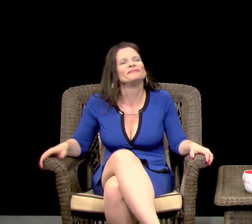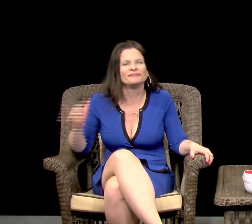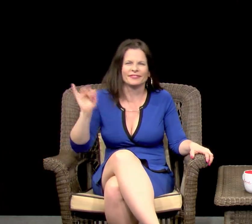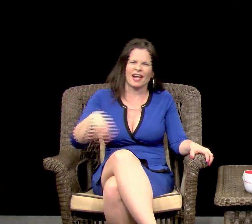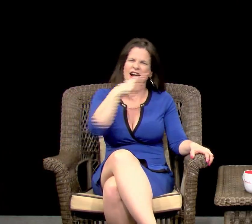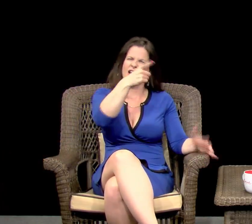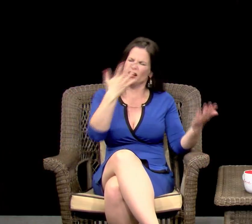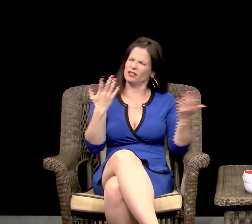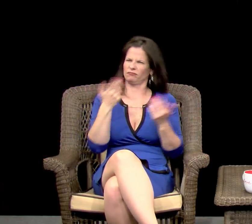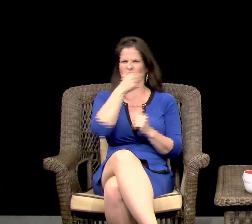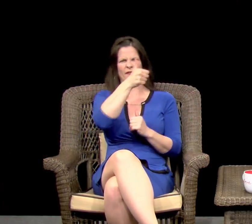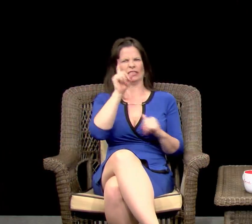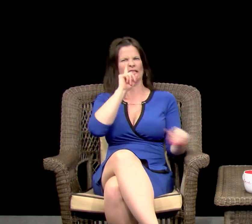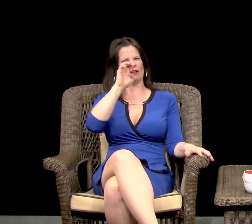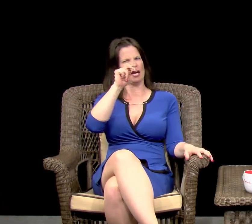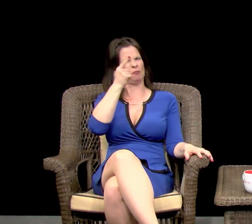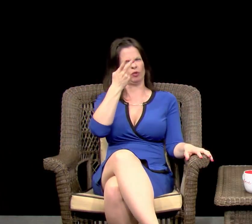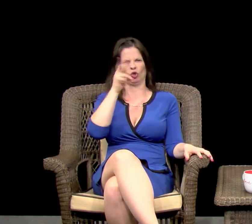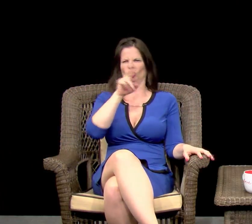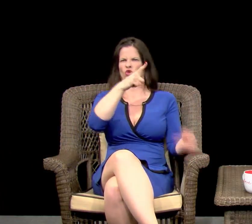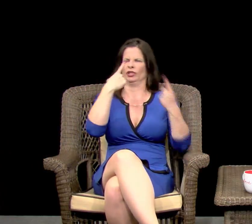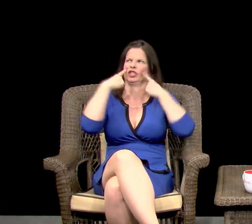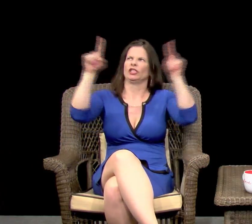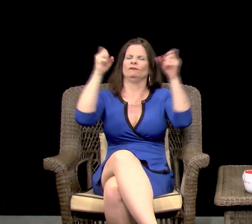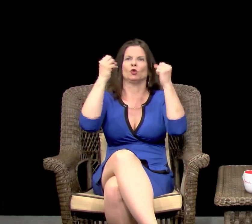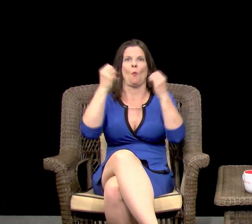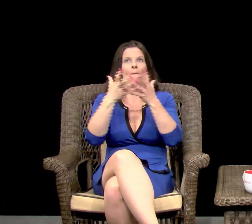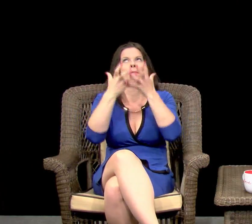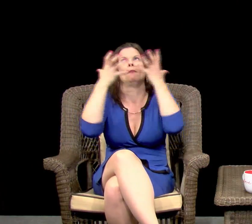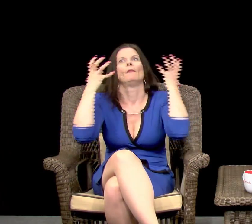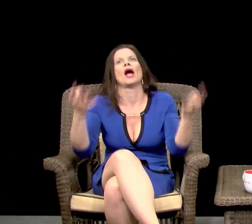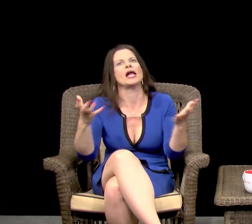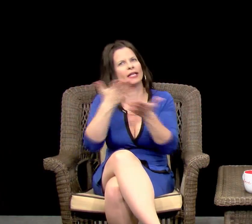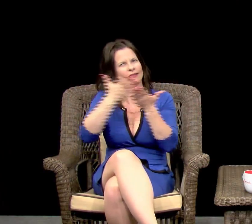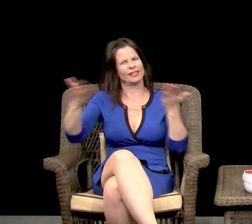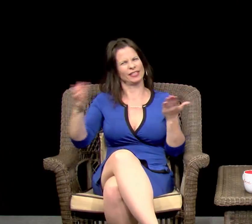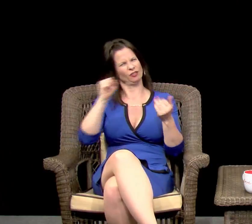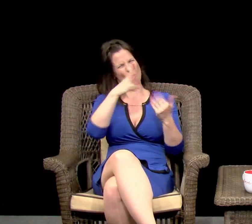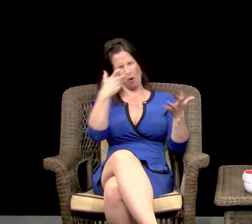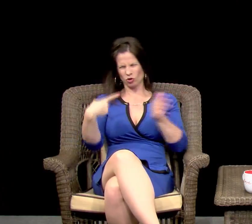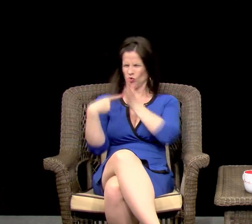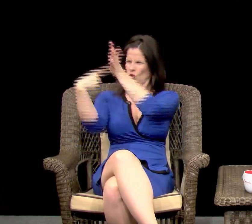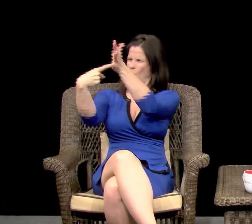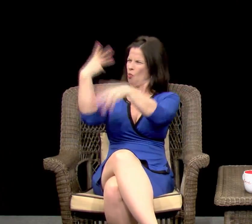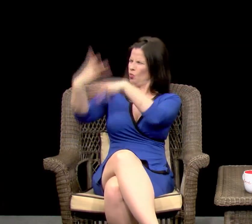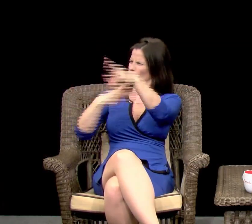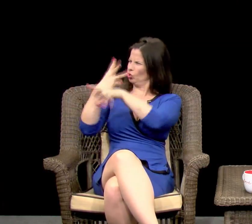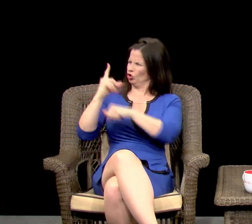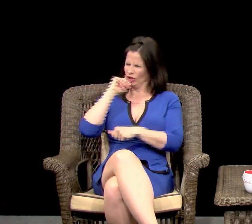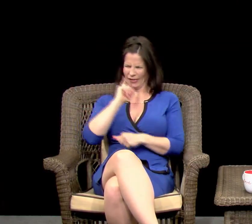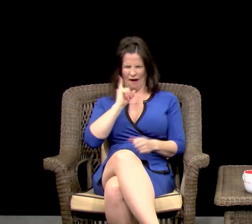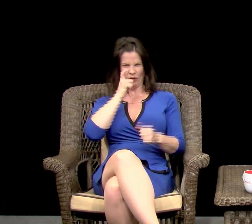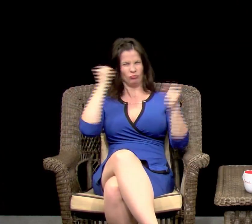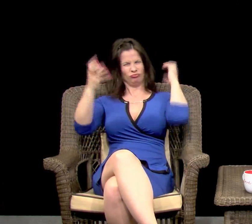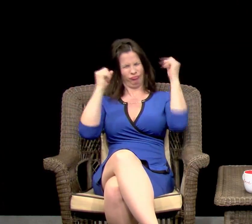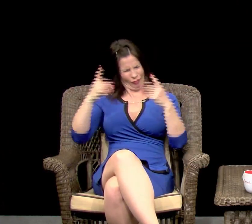Robin Horowitz, and this is a picture of him. He's a very, very successful owner of